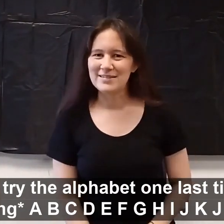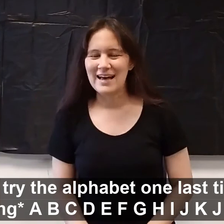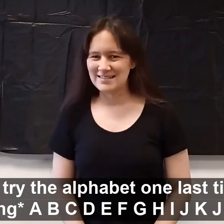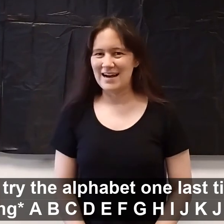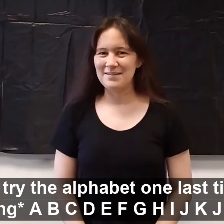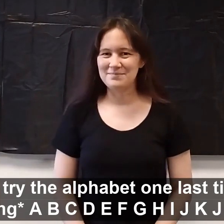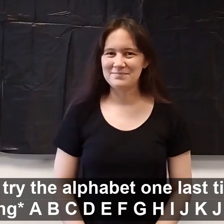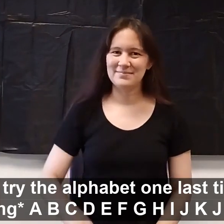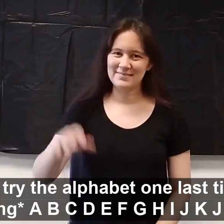last time.